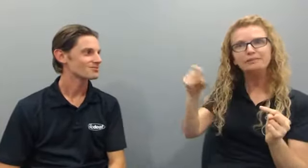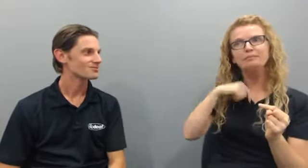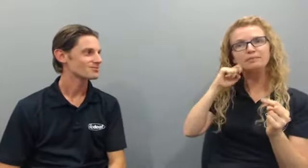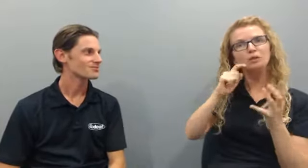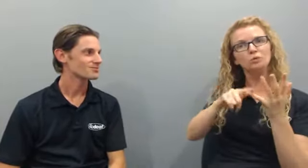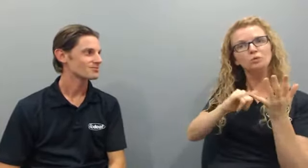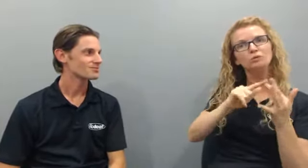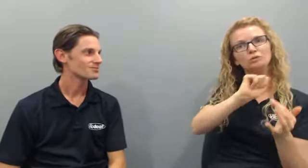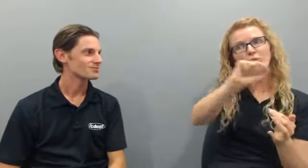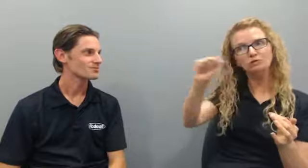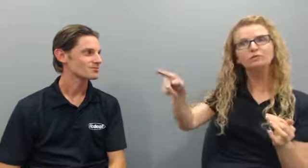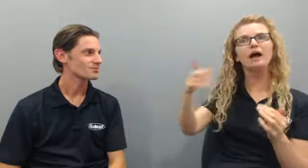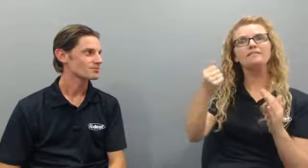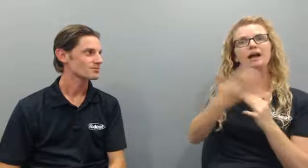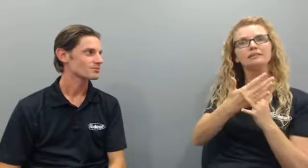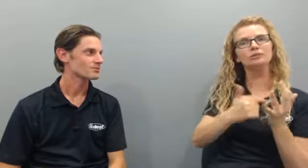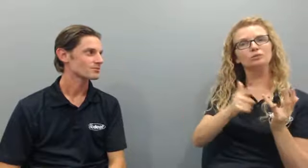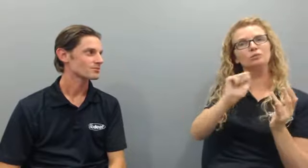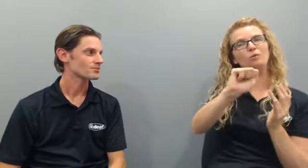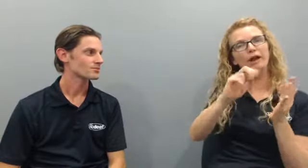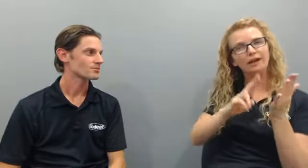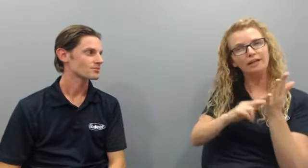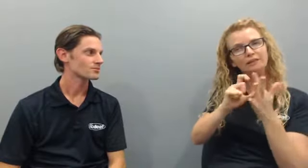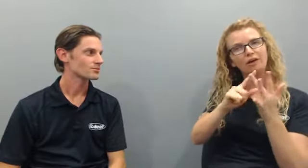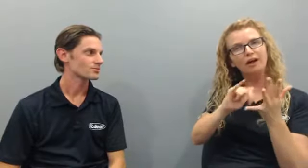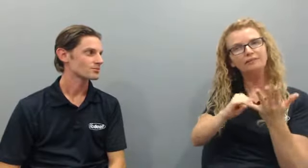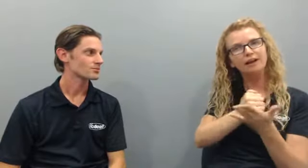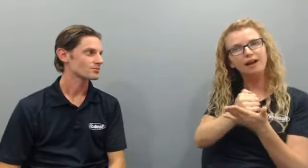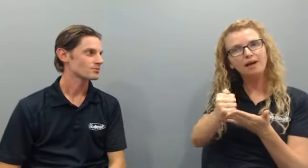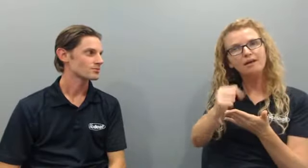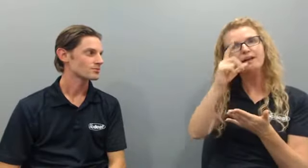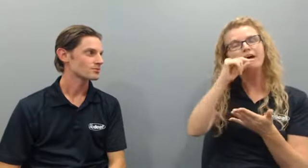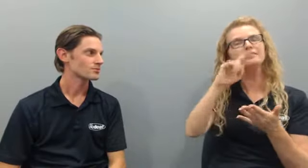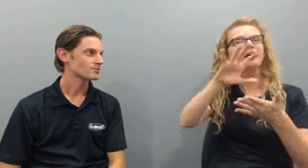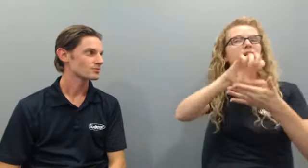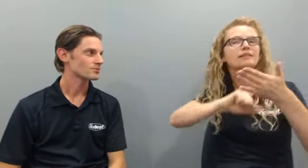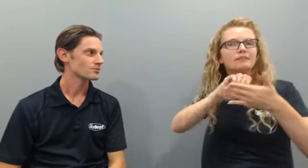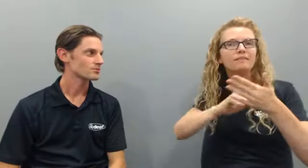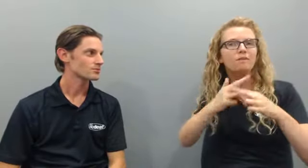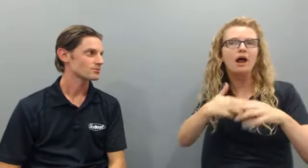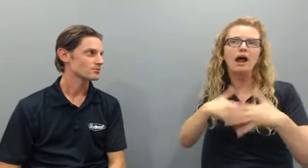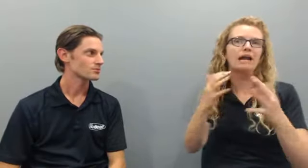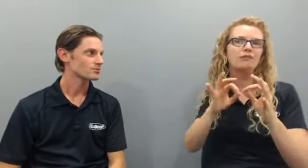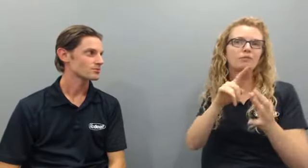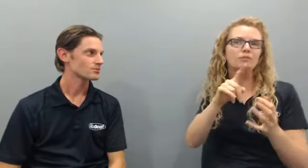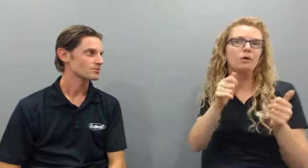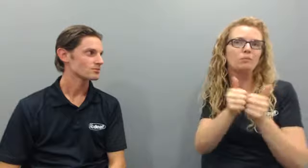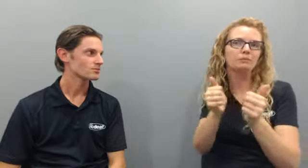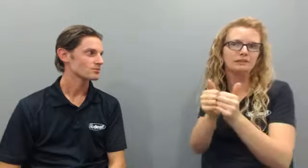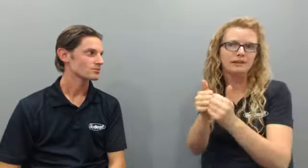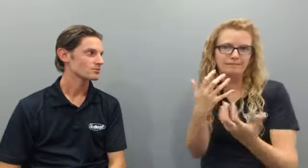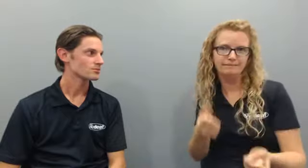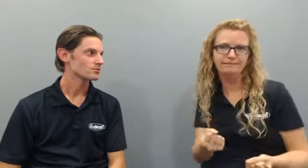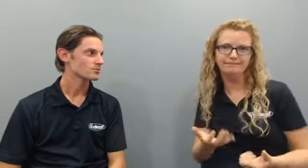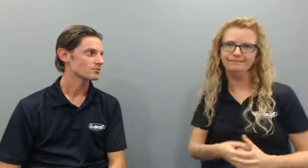contract you have with each agency, that you know that they have access to your NDIS number and they can take out those